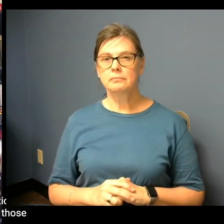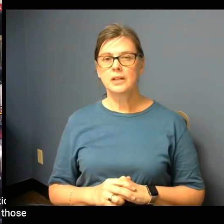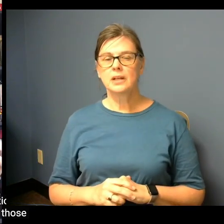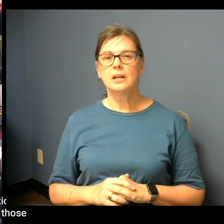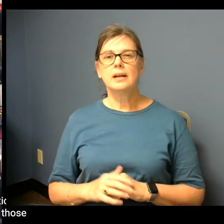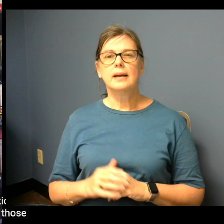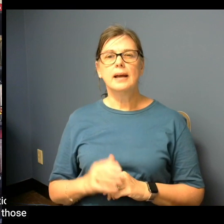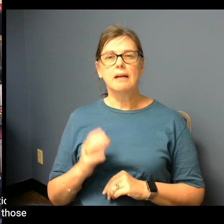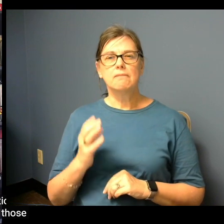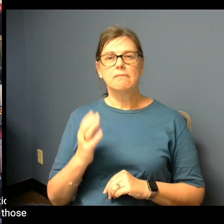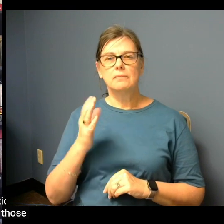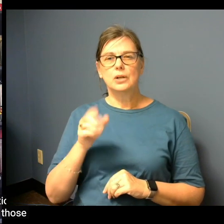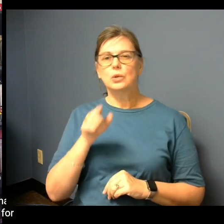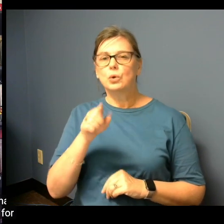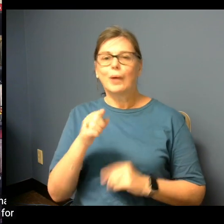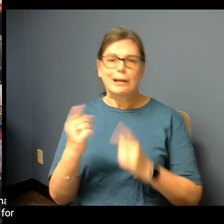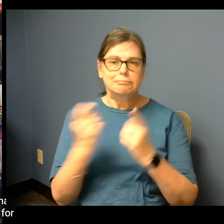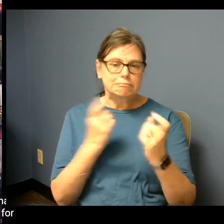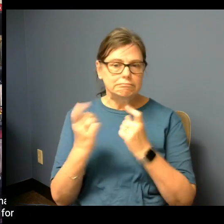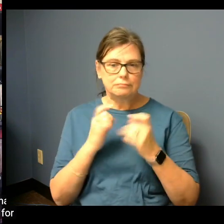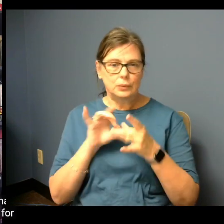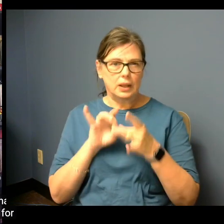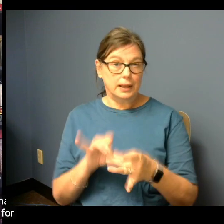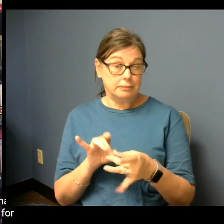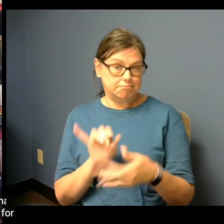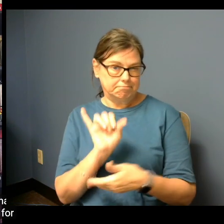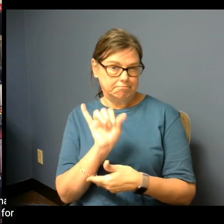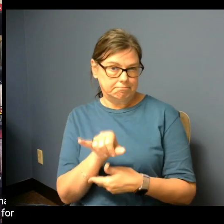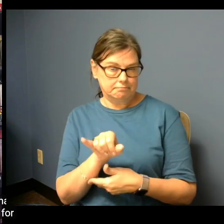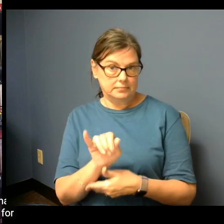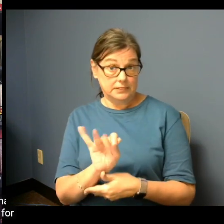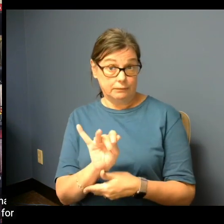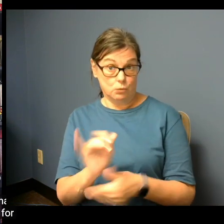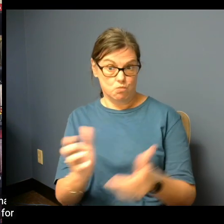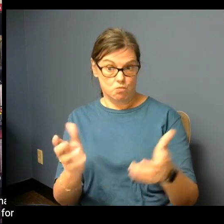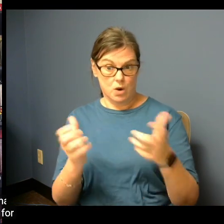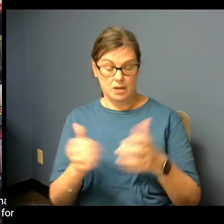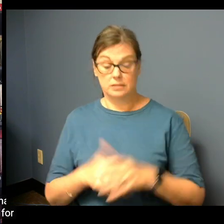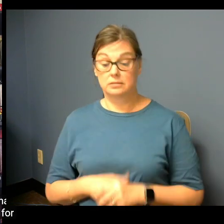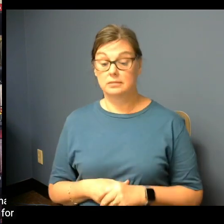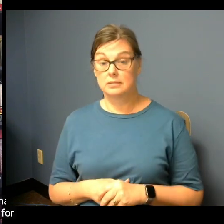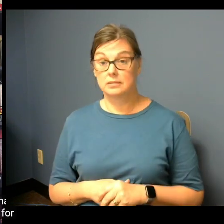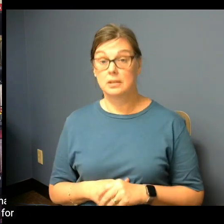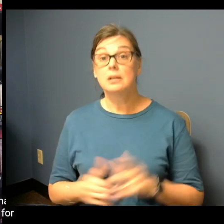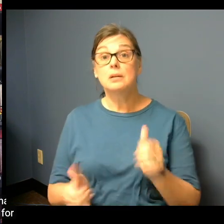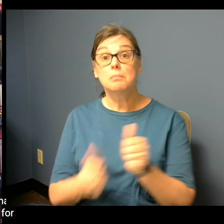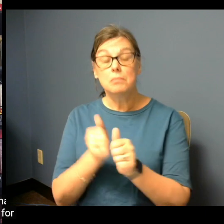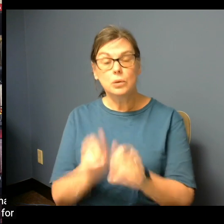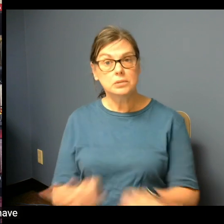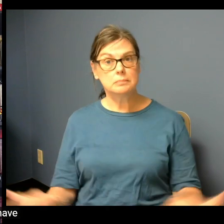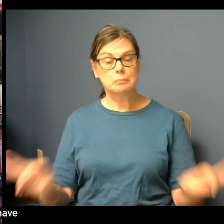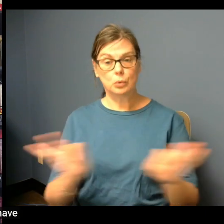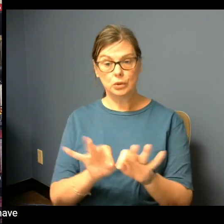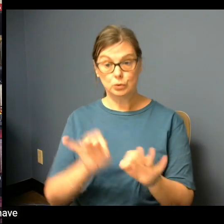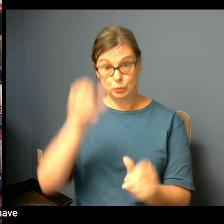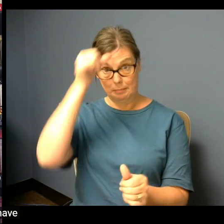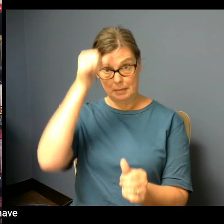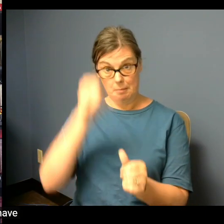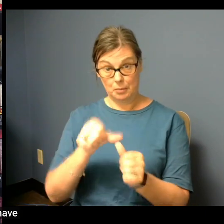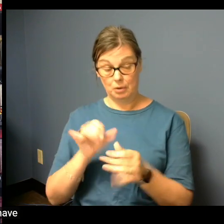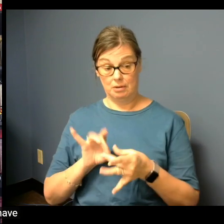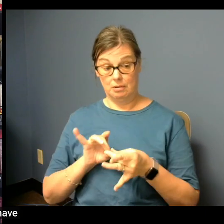ask questions on the discussion board with both of those links too, if you wanted to. So the main takeaway I wanted you to have for